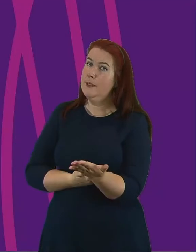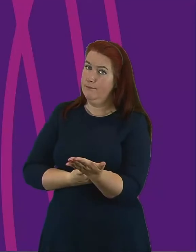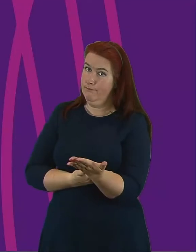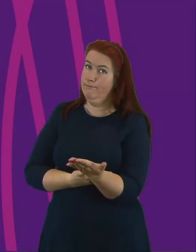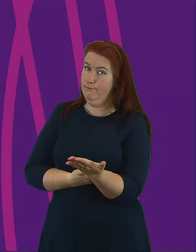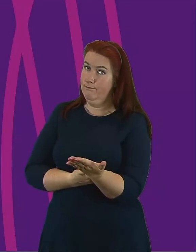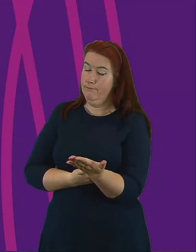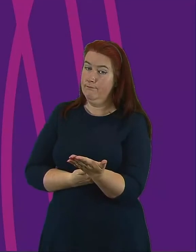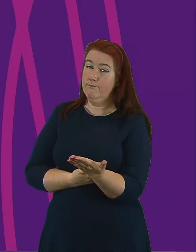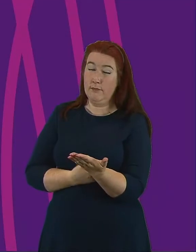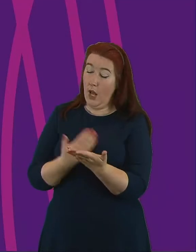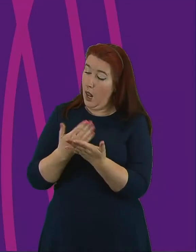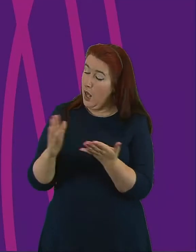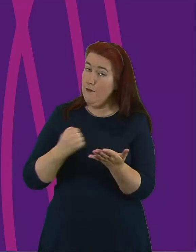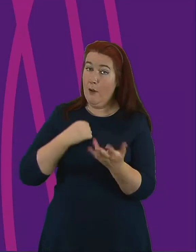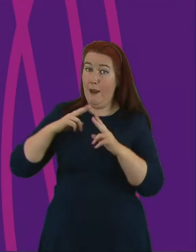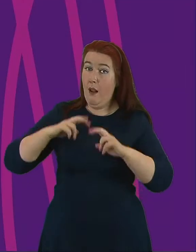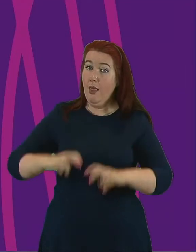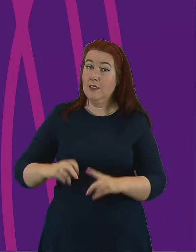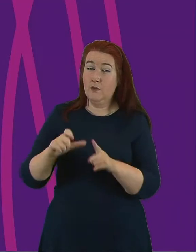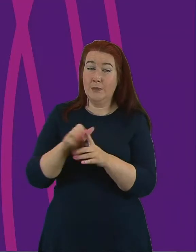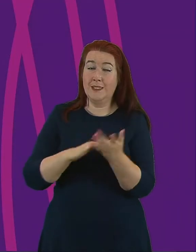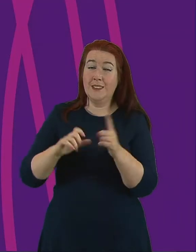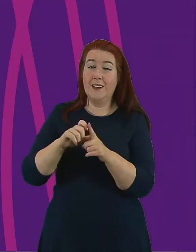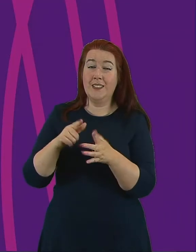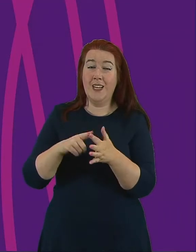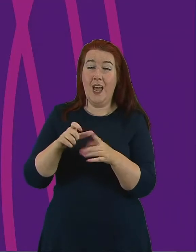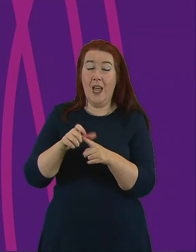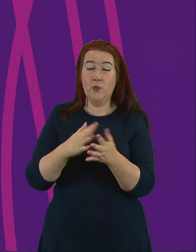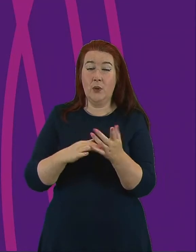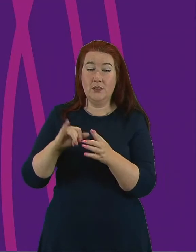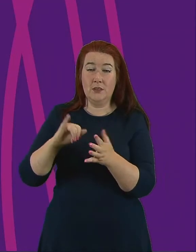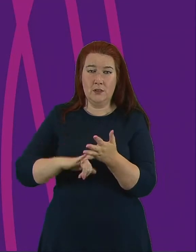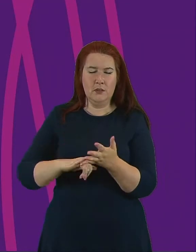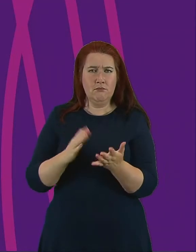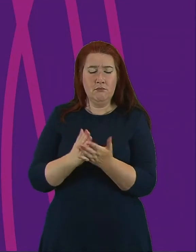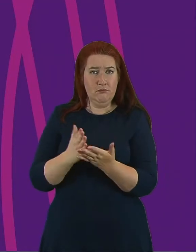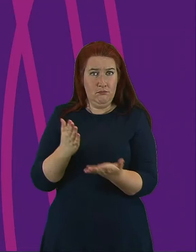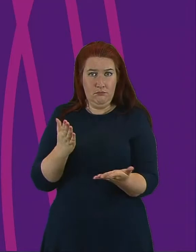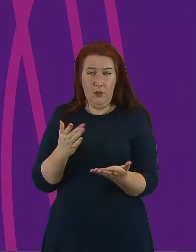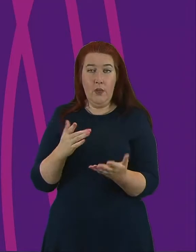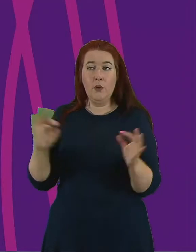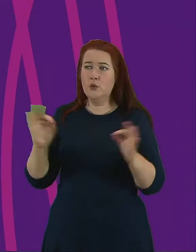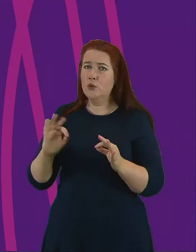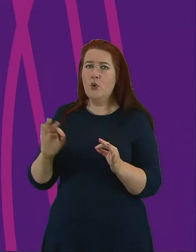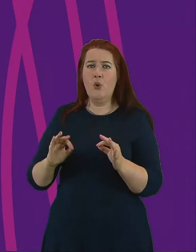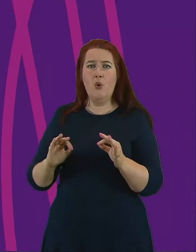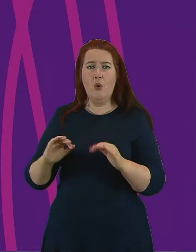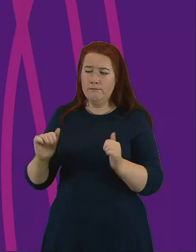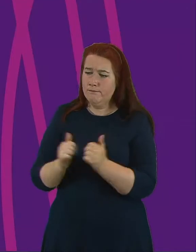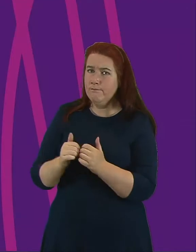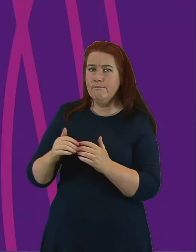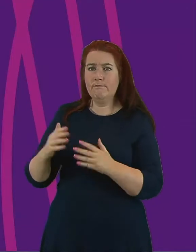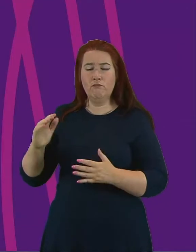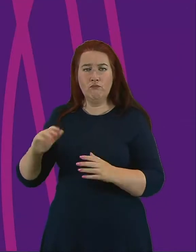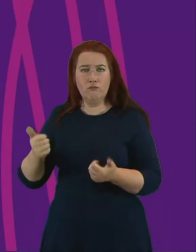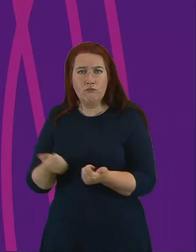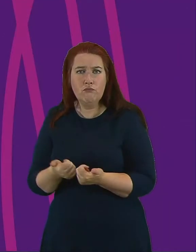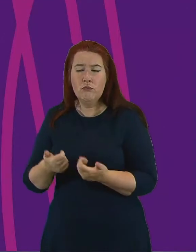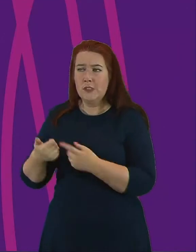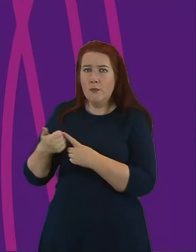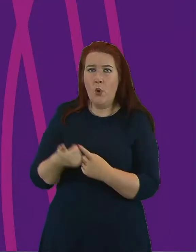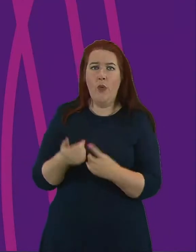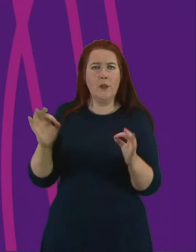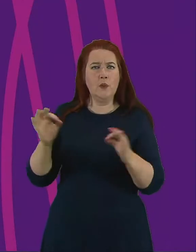clear from the analysis from David Edwards, which I quoted. The reality is there is no proportionality in this, there is no subsidiarity in this, there's no question of